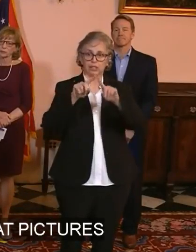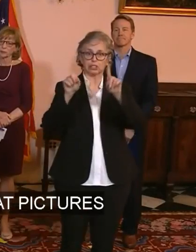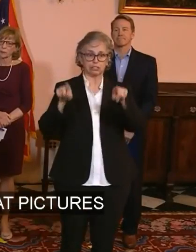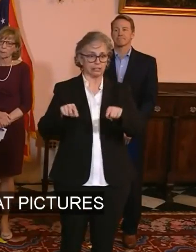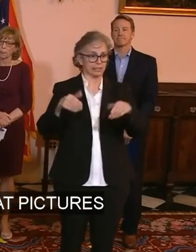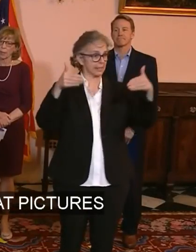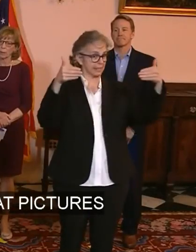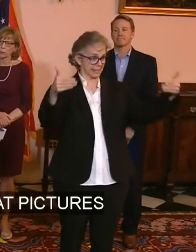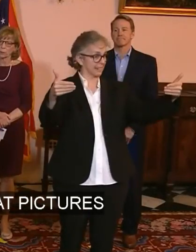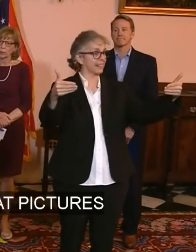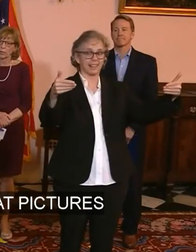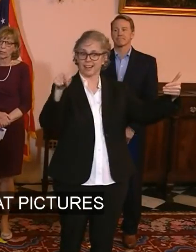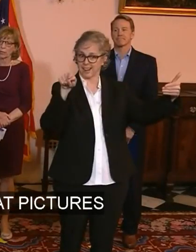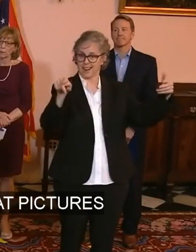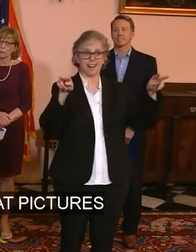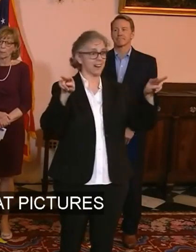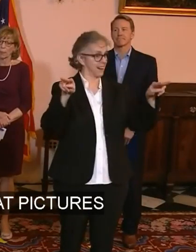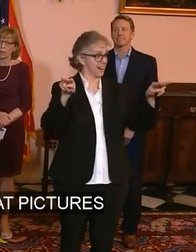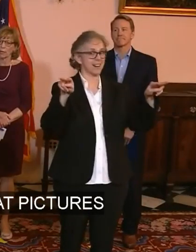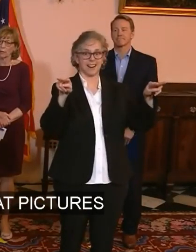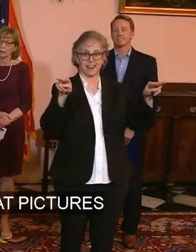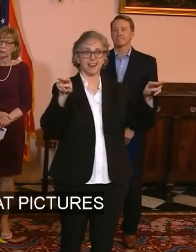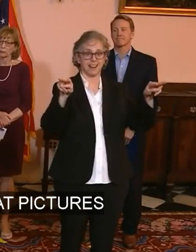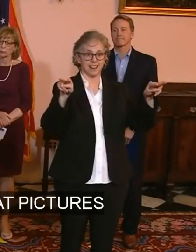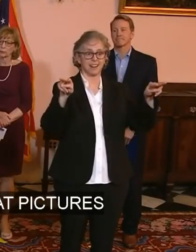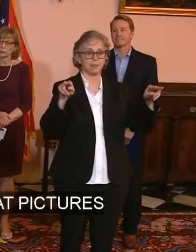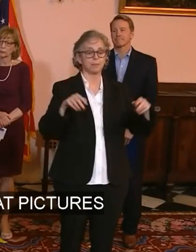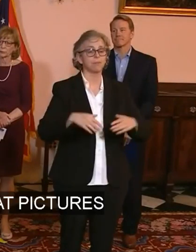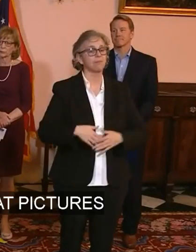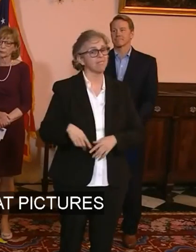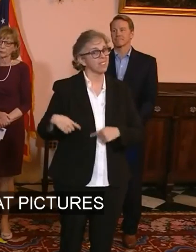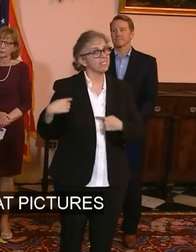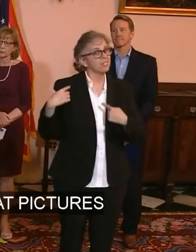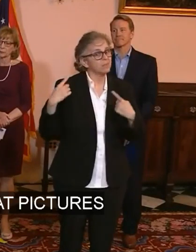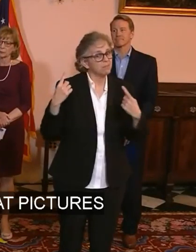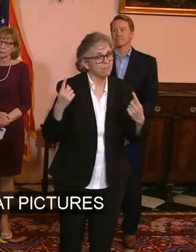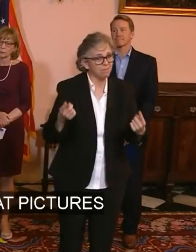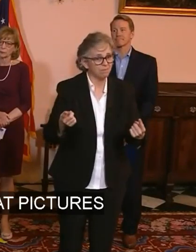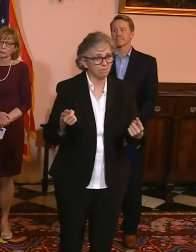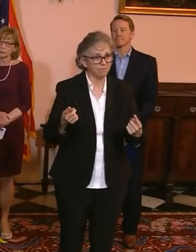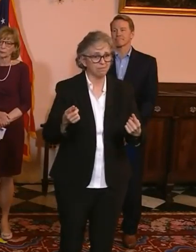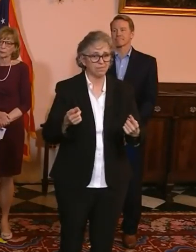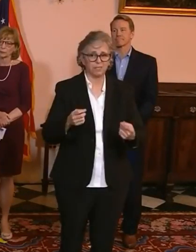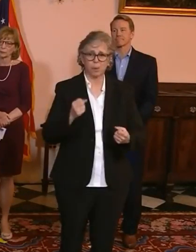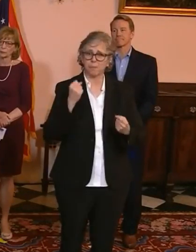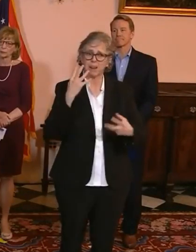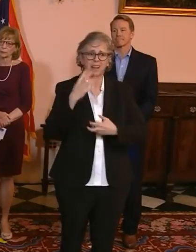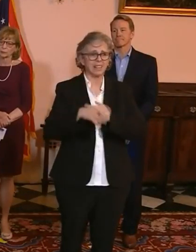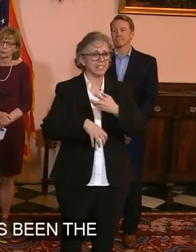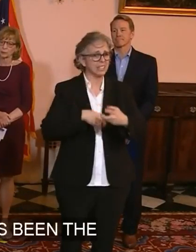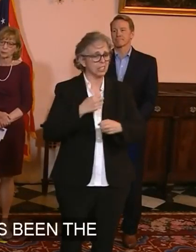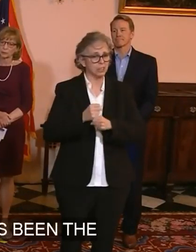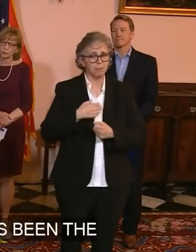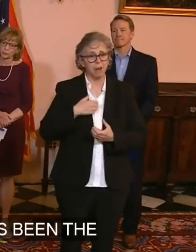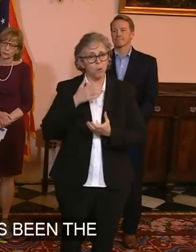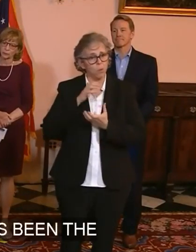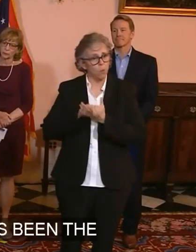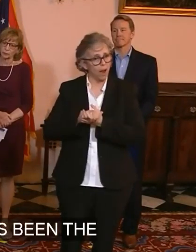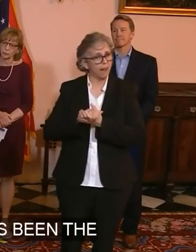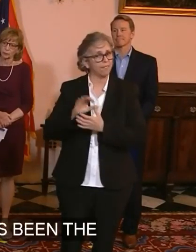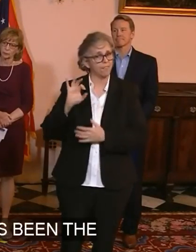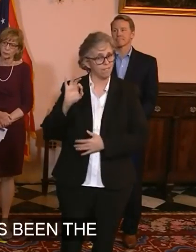for 52 years, my wife Fran has been the rock of our